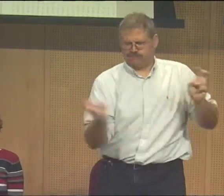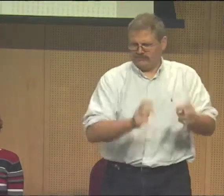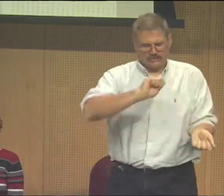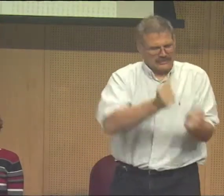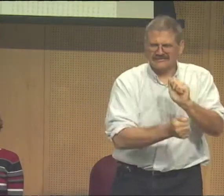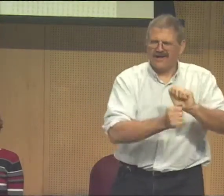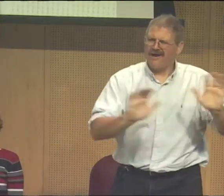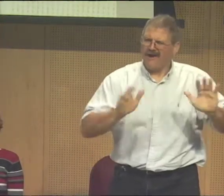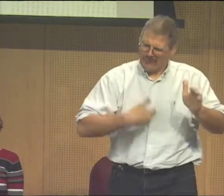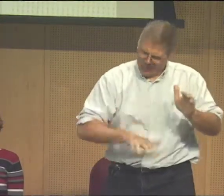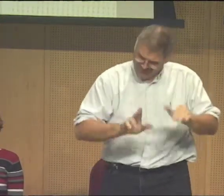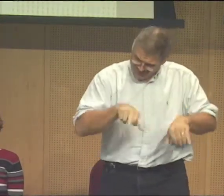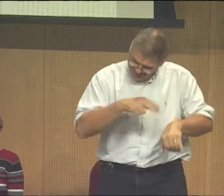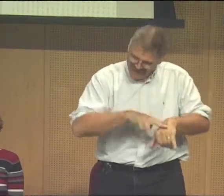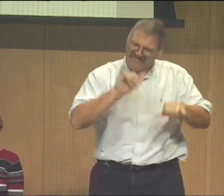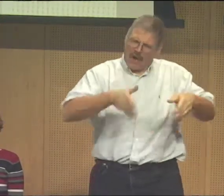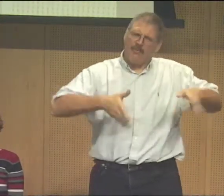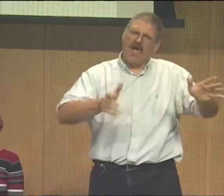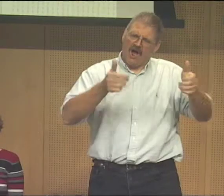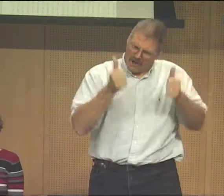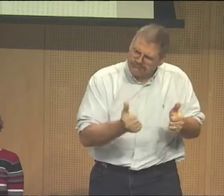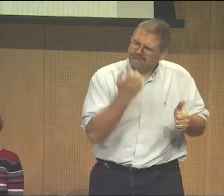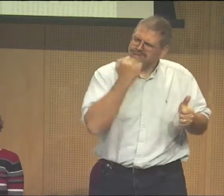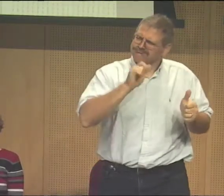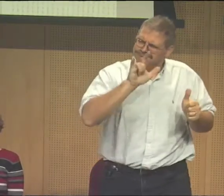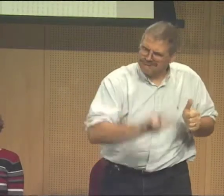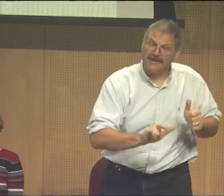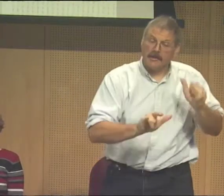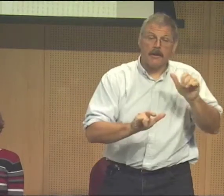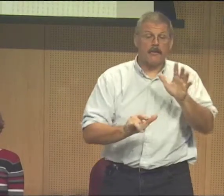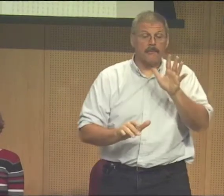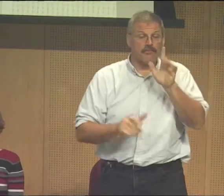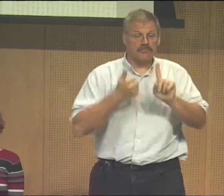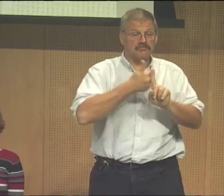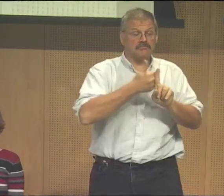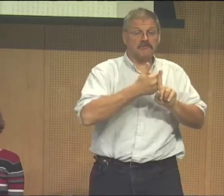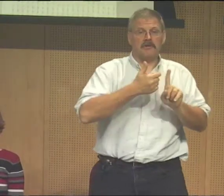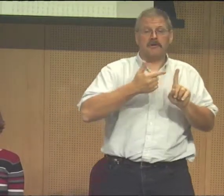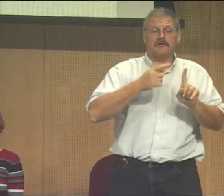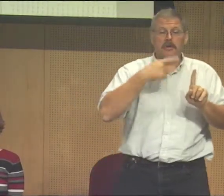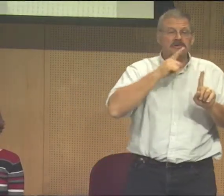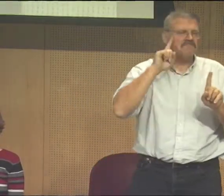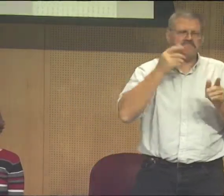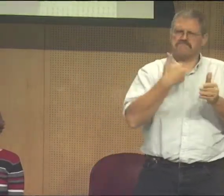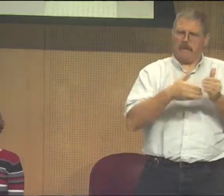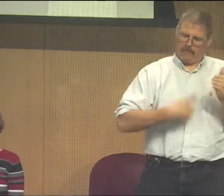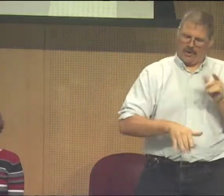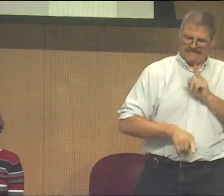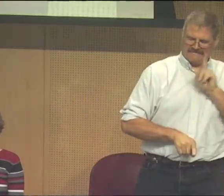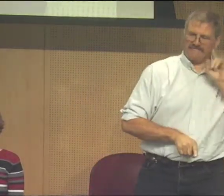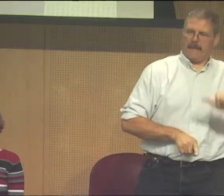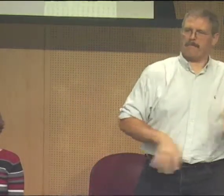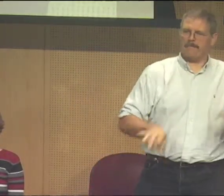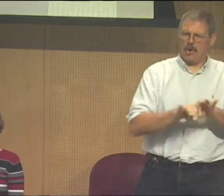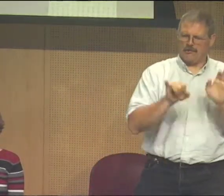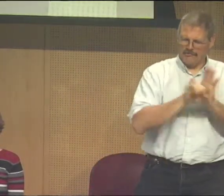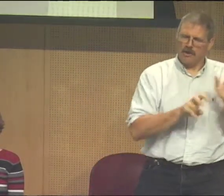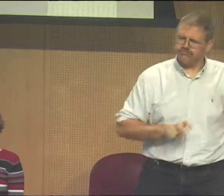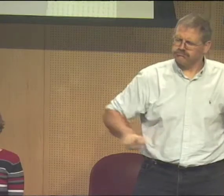they don't want the child, they want to abort the child. But having the child is just a natural process of life. And it doesn't matter